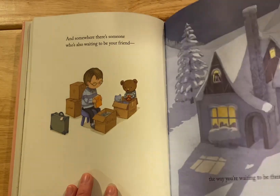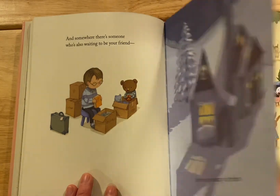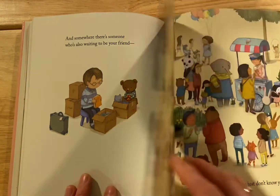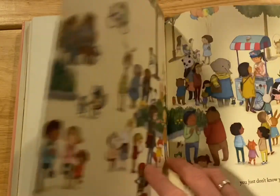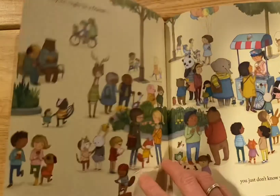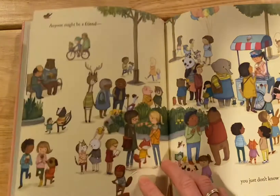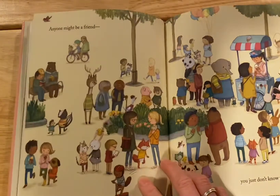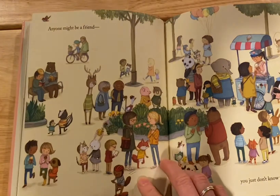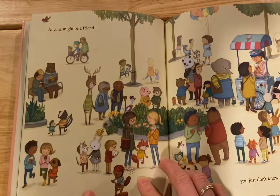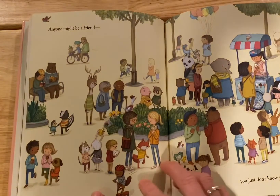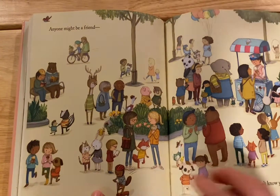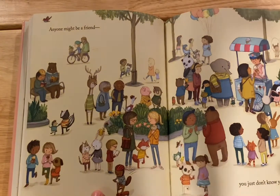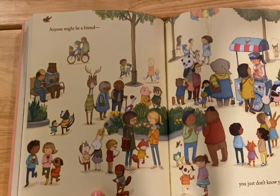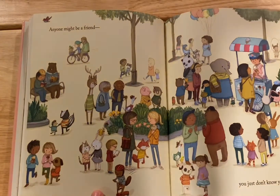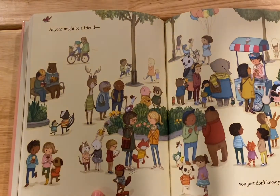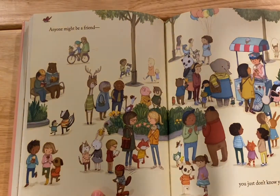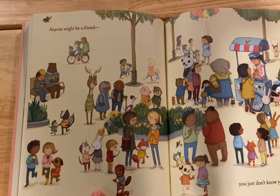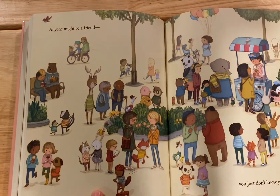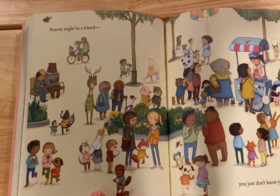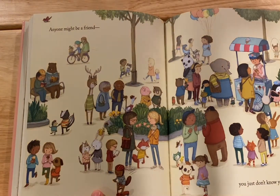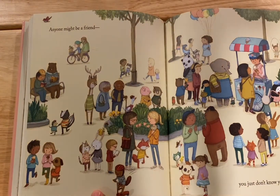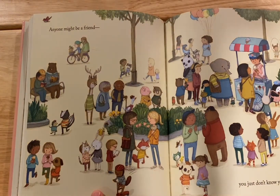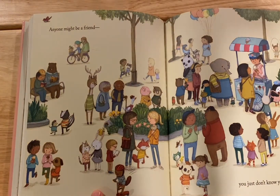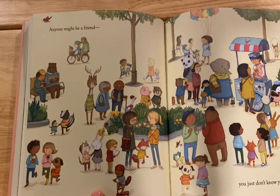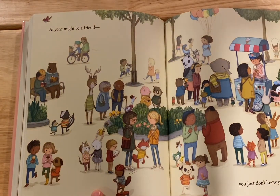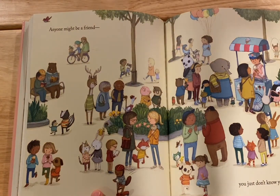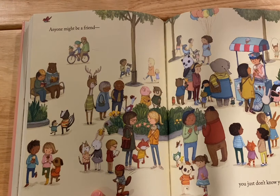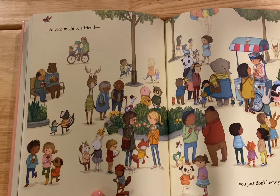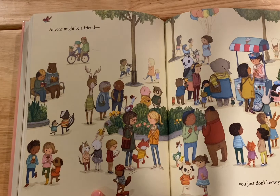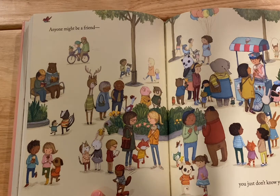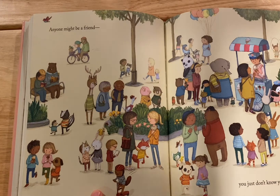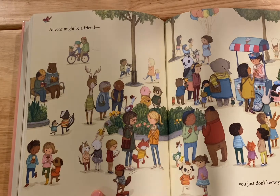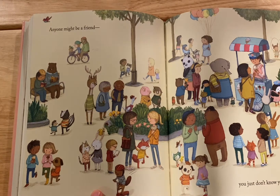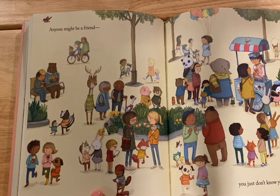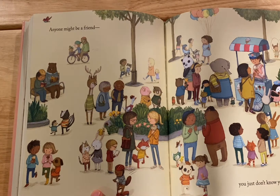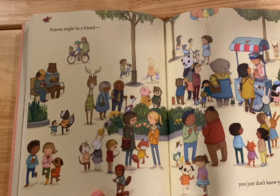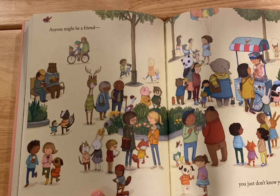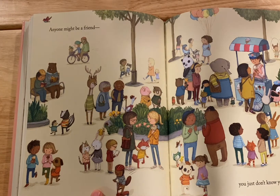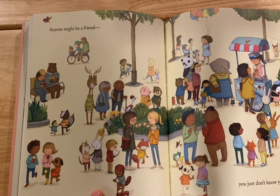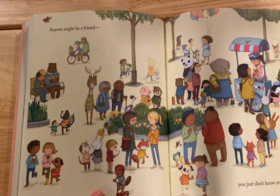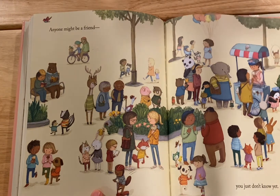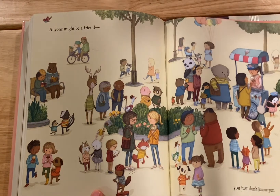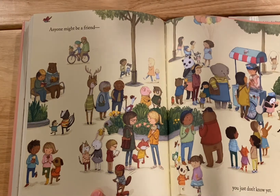theirs. Anyone might be a friend. You just don't know yet.